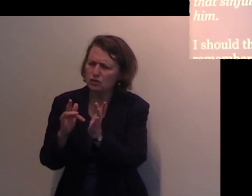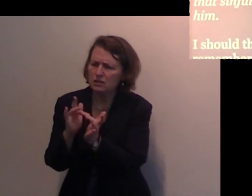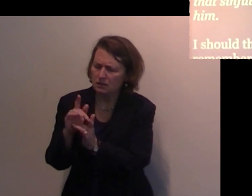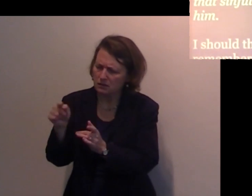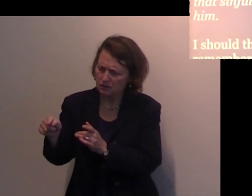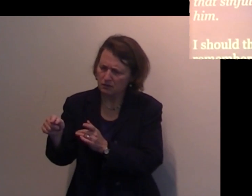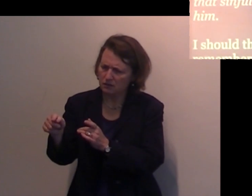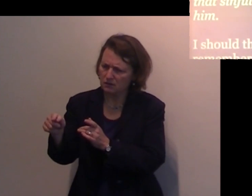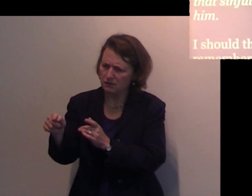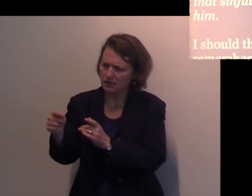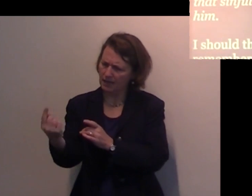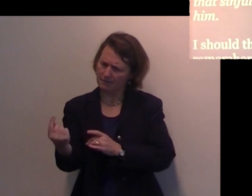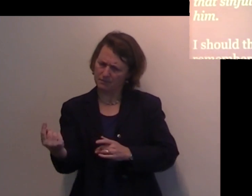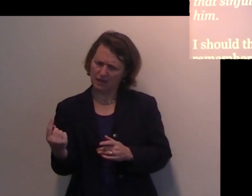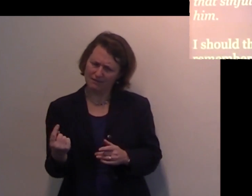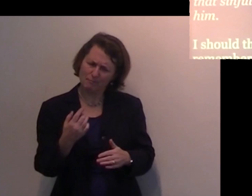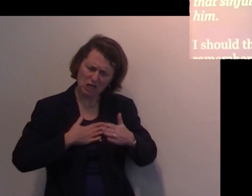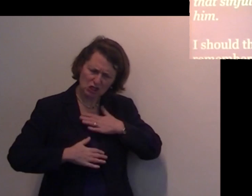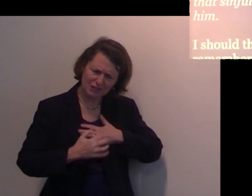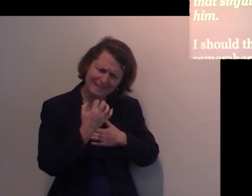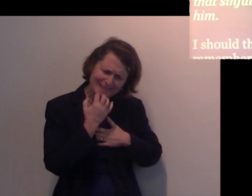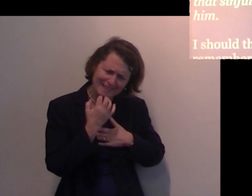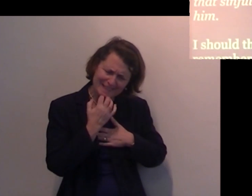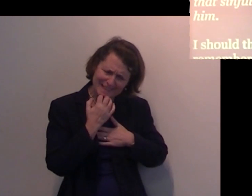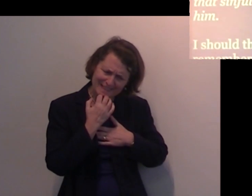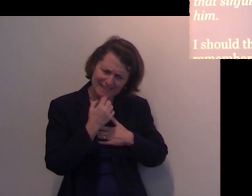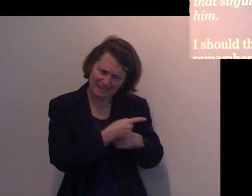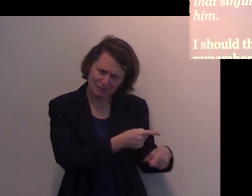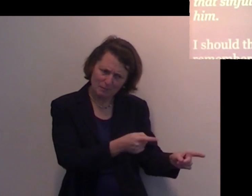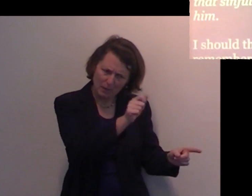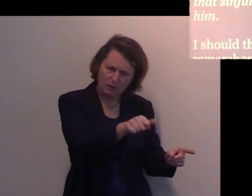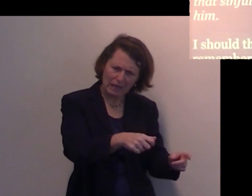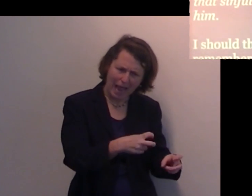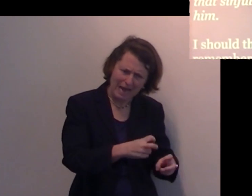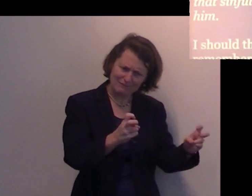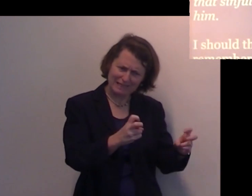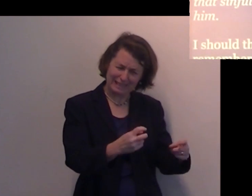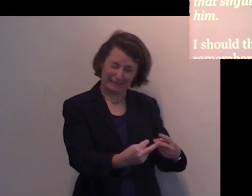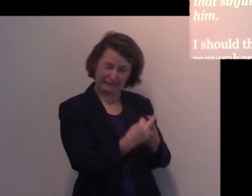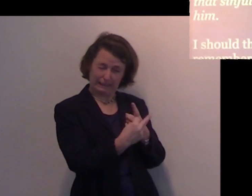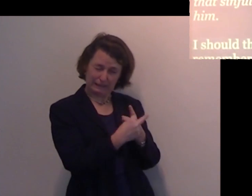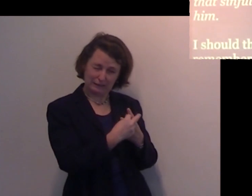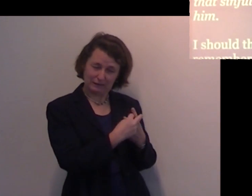He patiently endured the angry insults that sinful people were shouting at